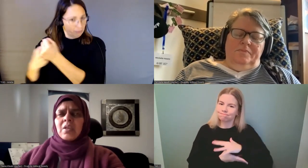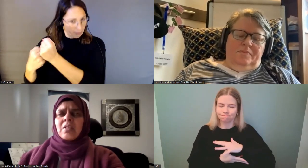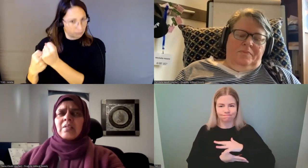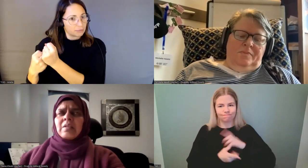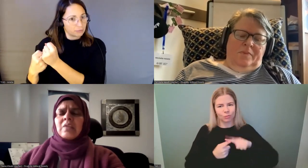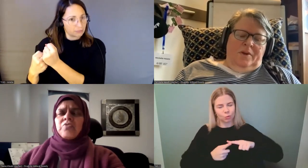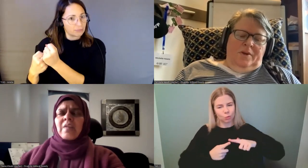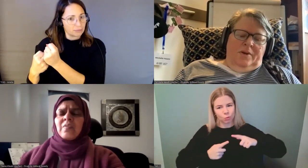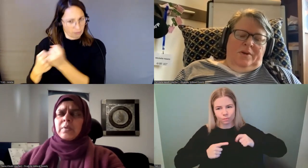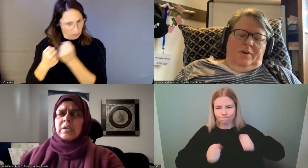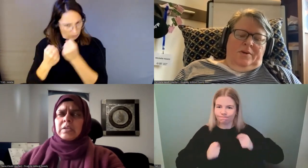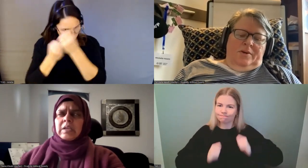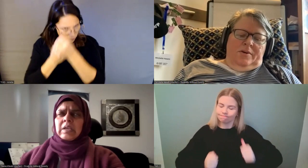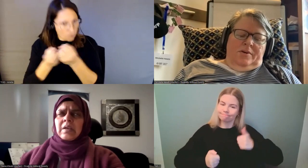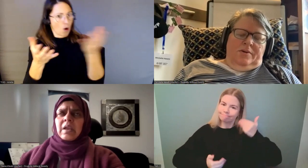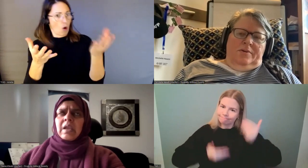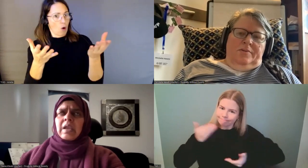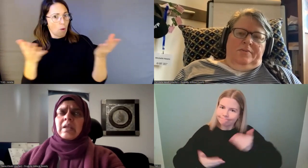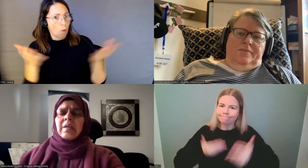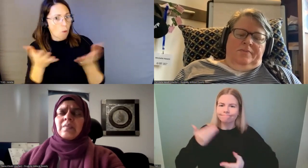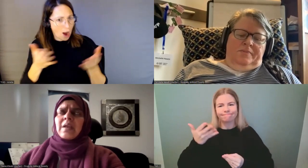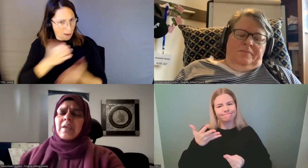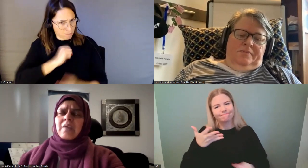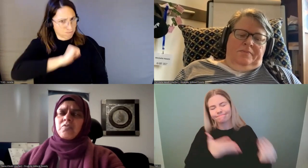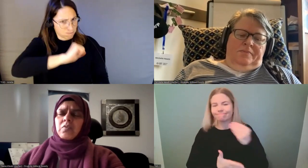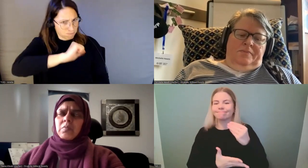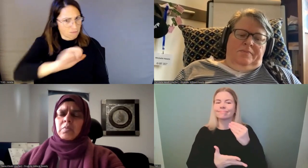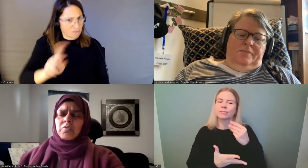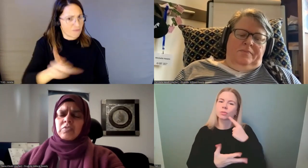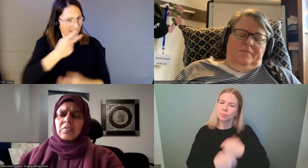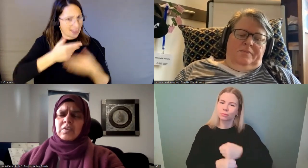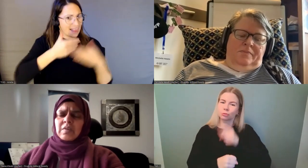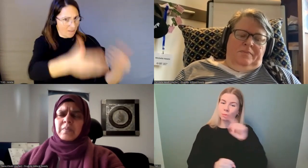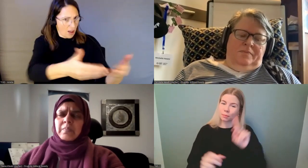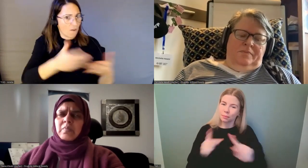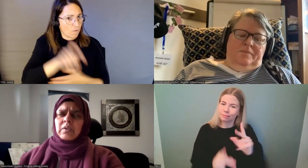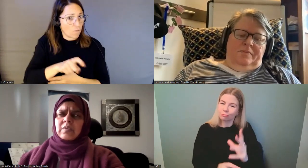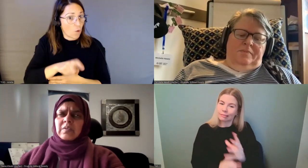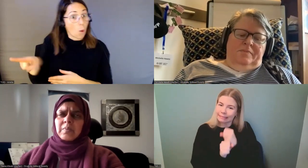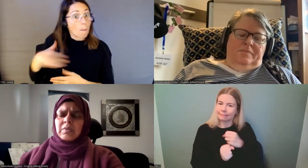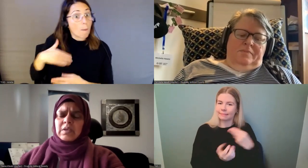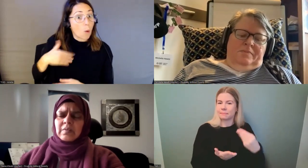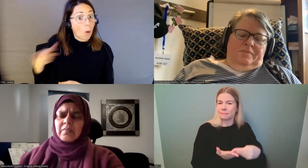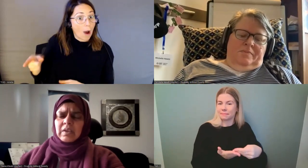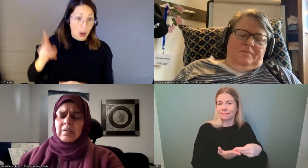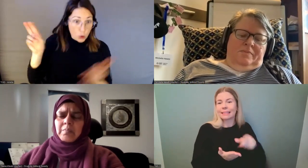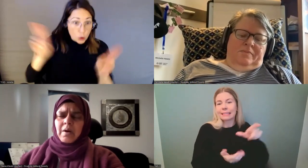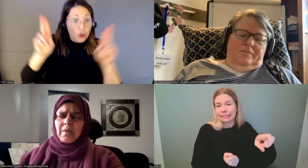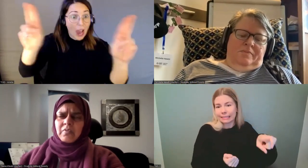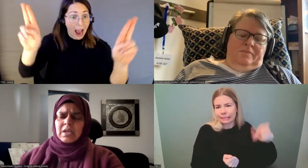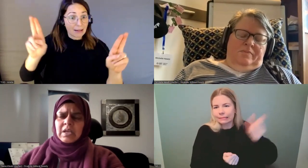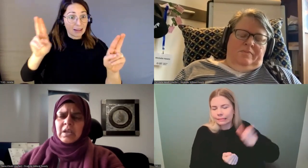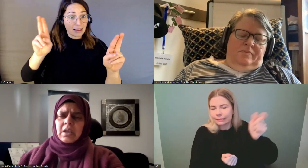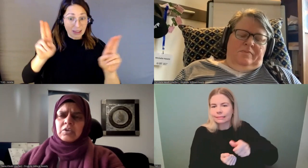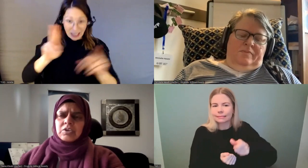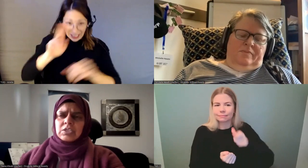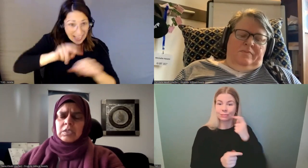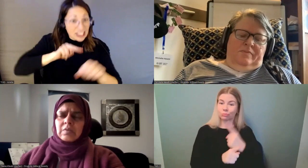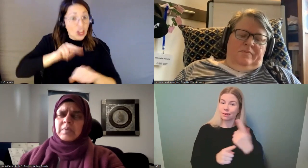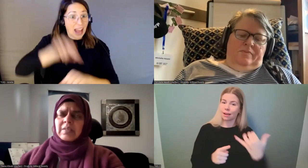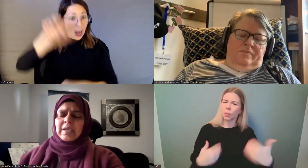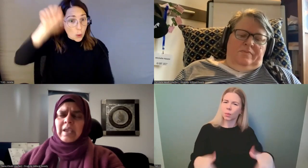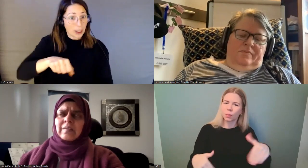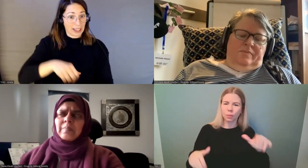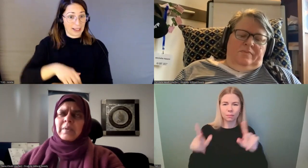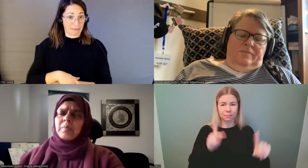benefit that they desperately need. It is a national emergency. People with disabilities living in poverty